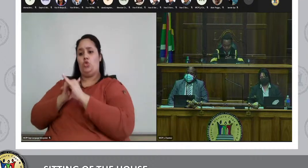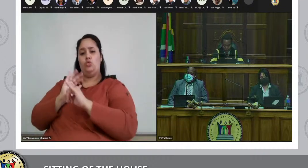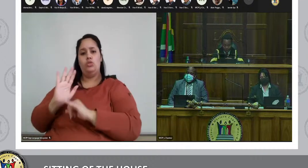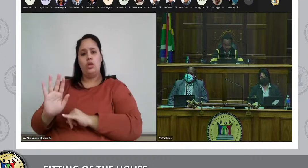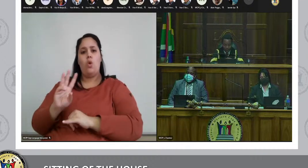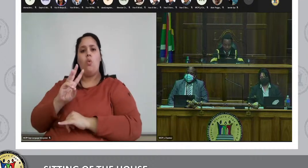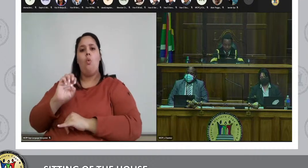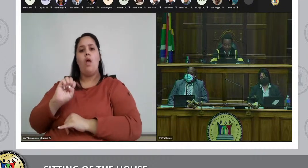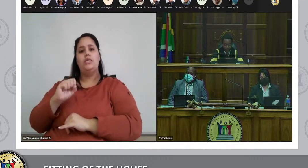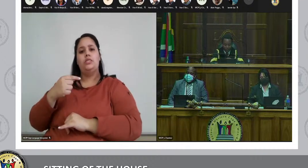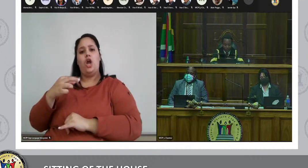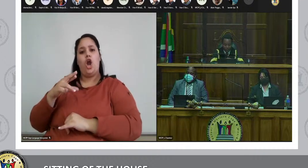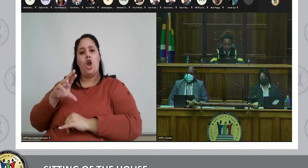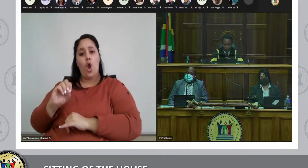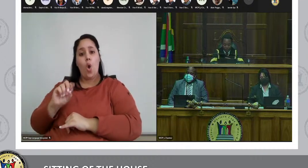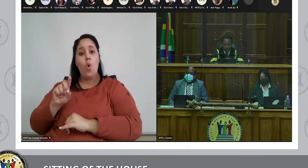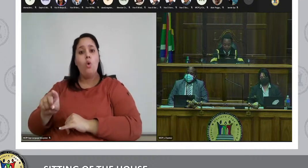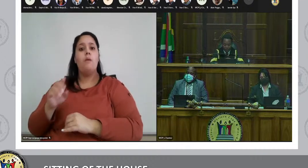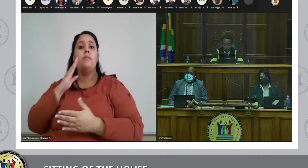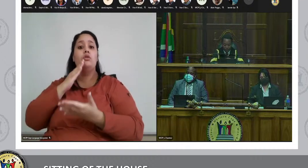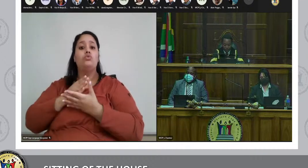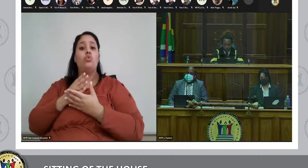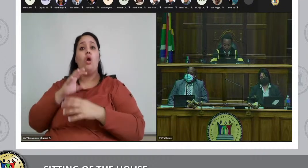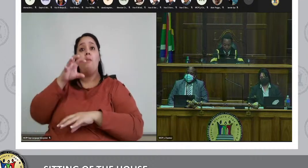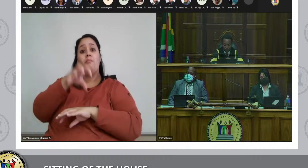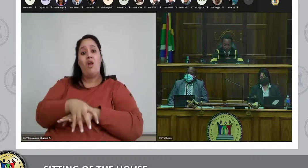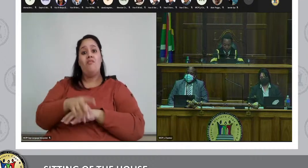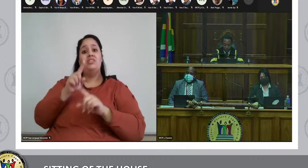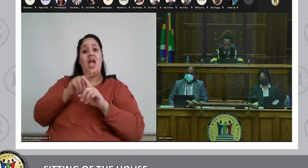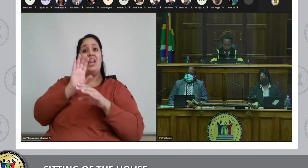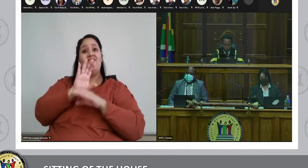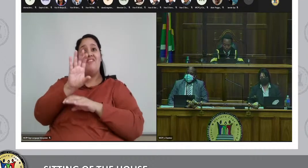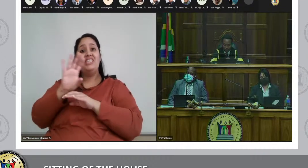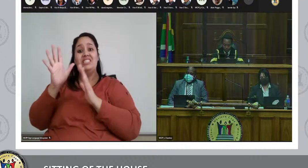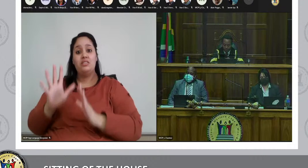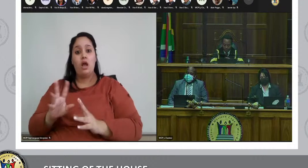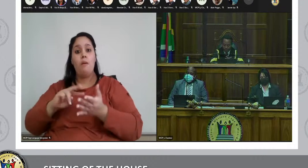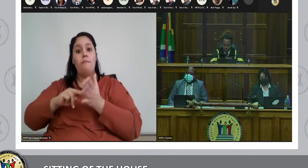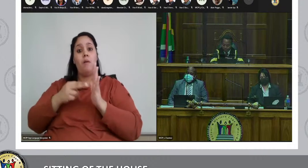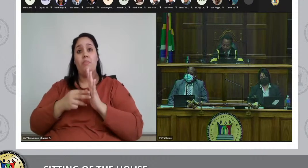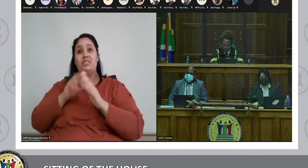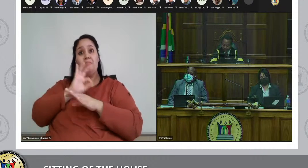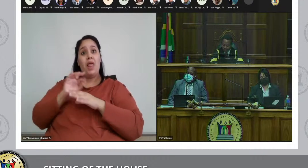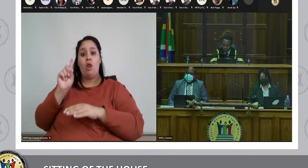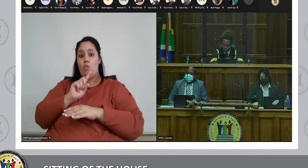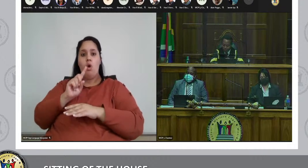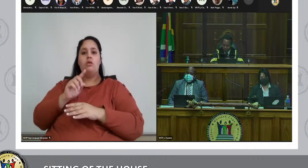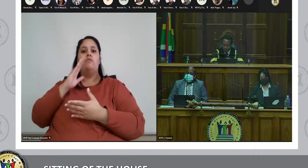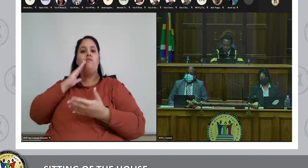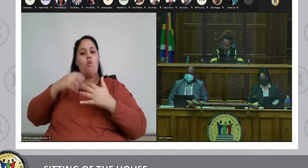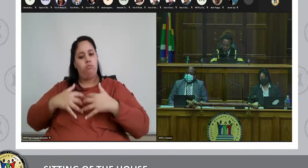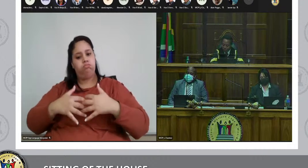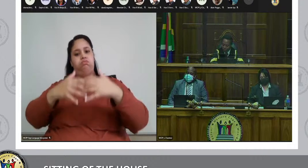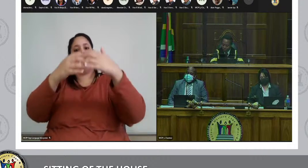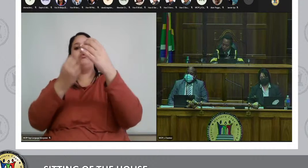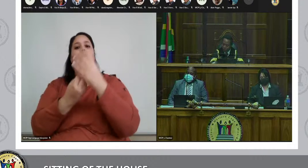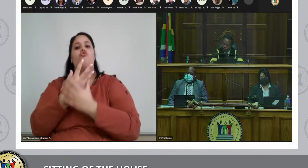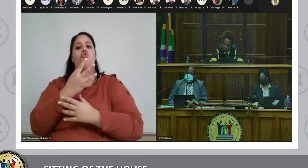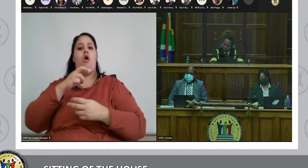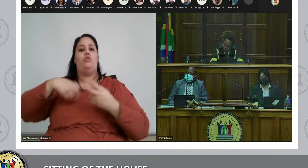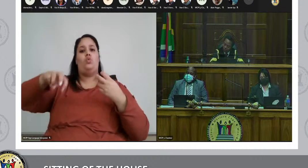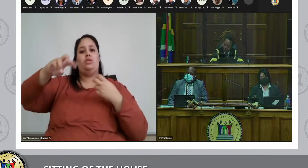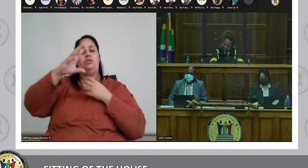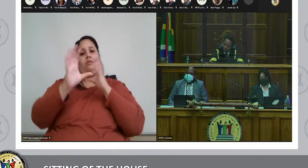to make sure that the province attracts investors with the purpose of growing our tourism industry for the benefit of the province